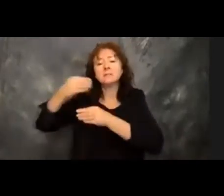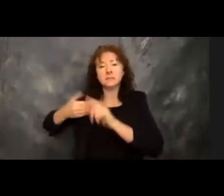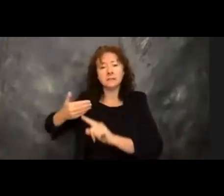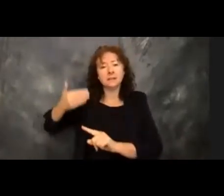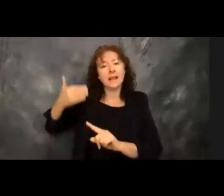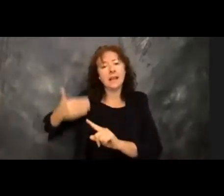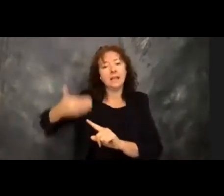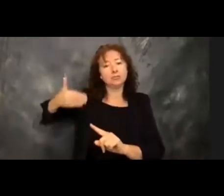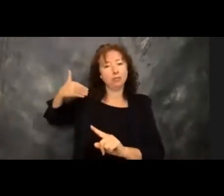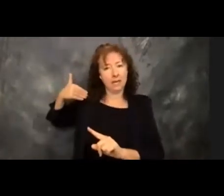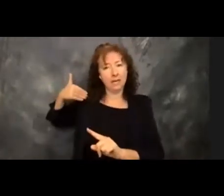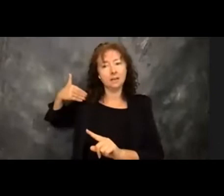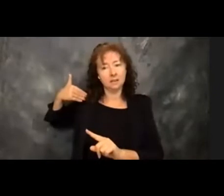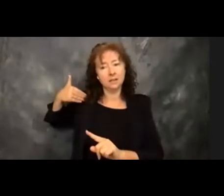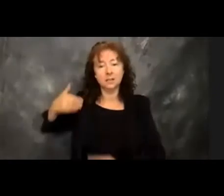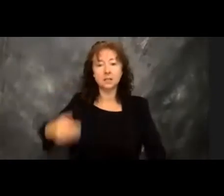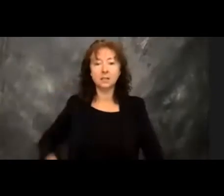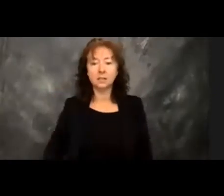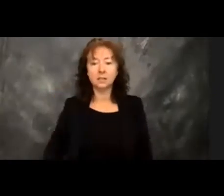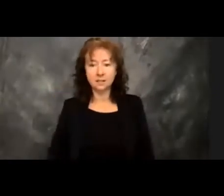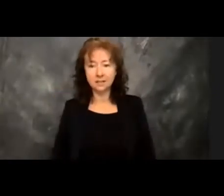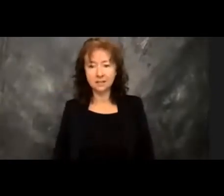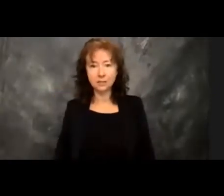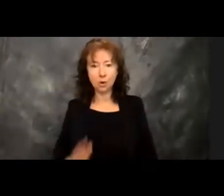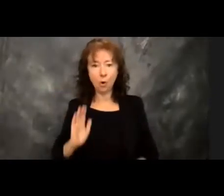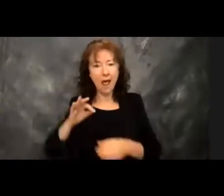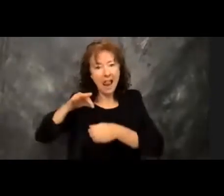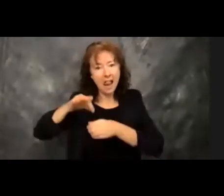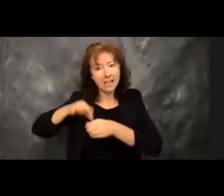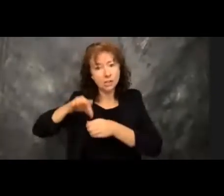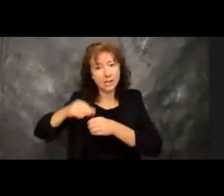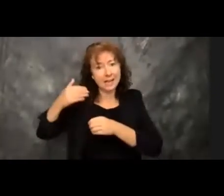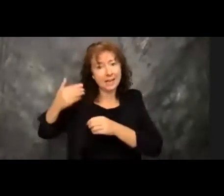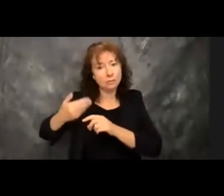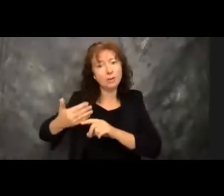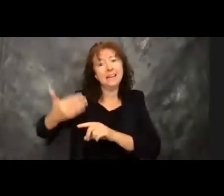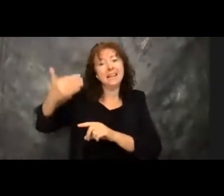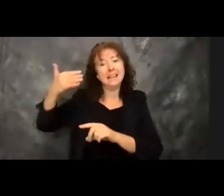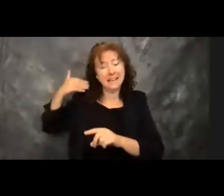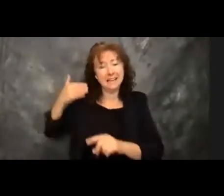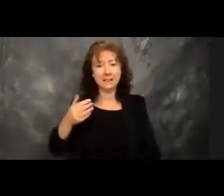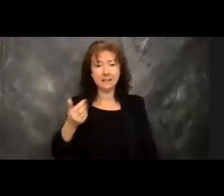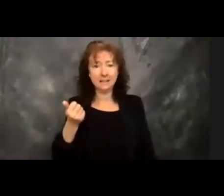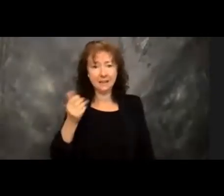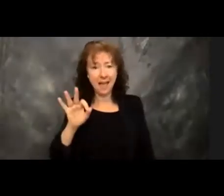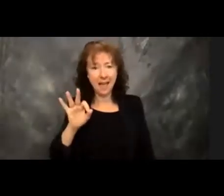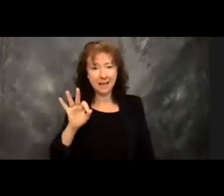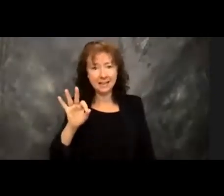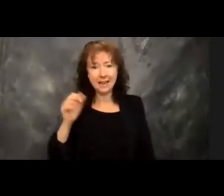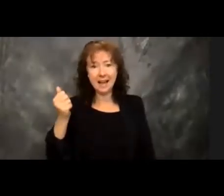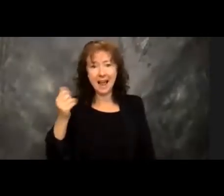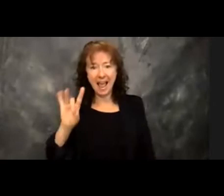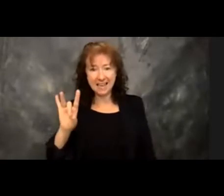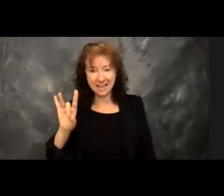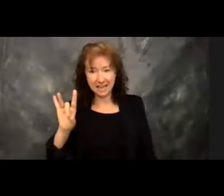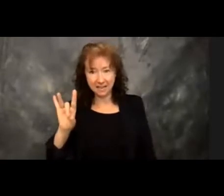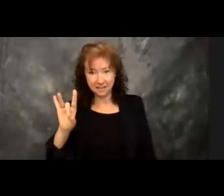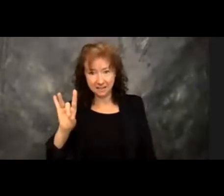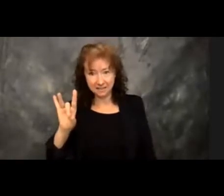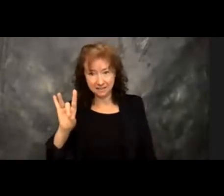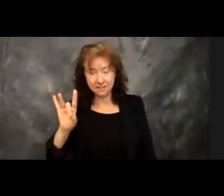which actually starts, our election history starts from 1918. When we had